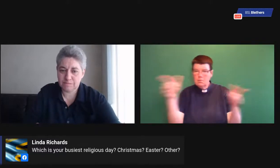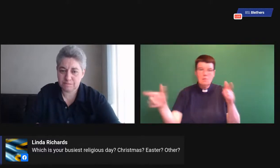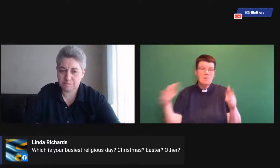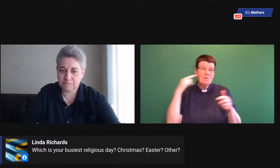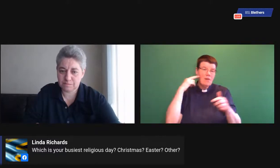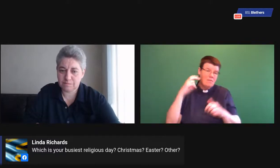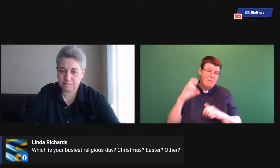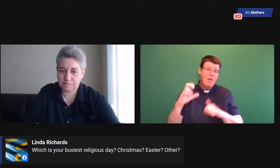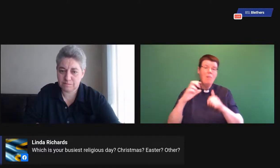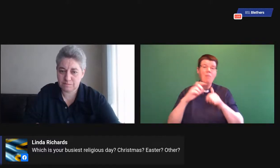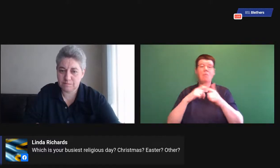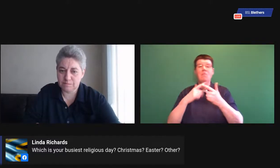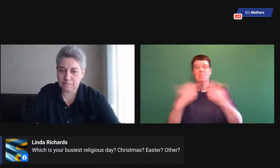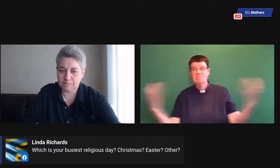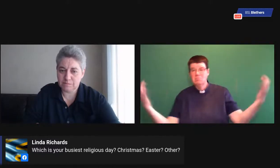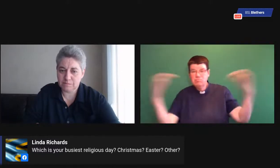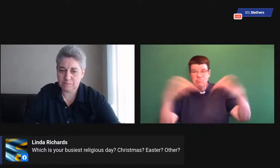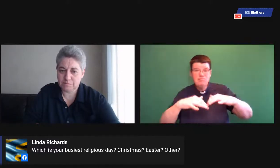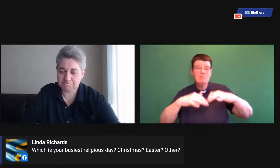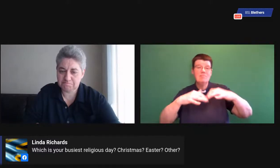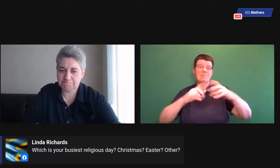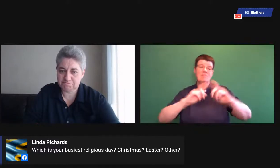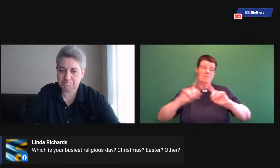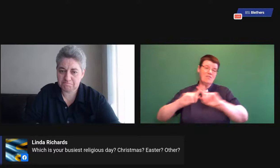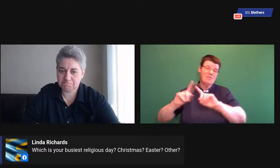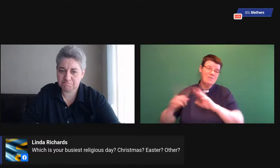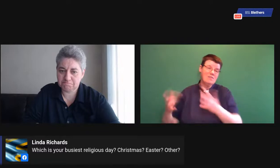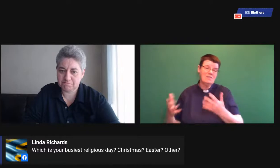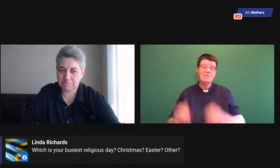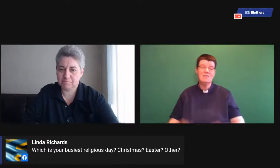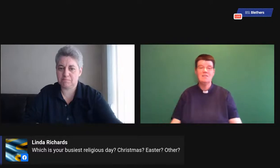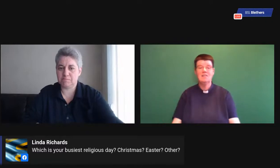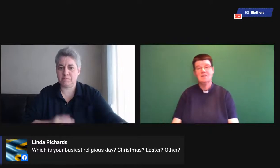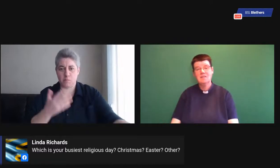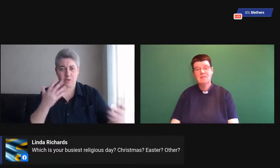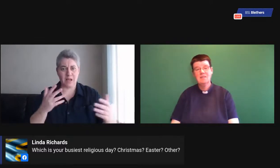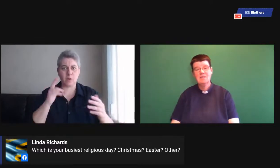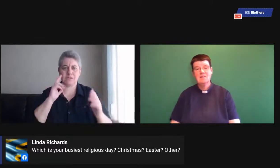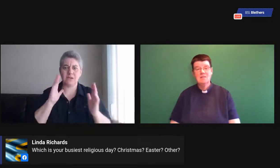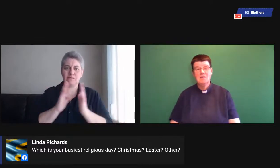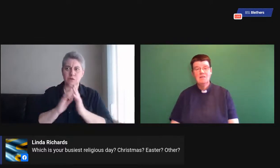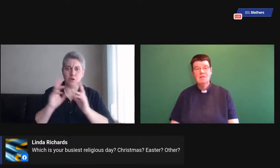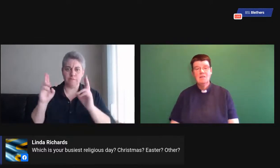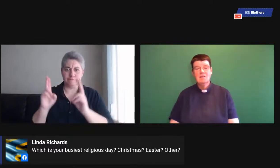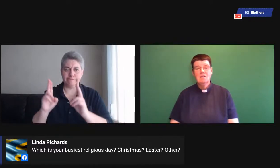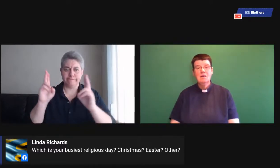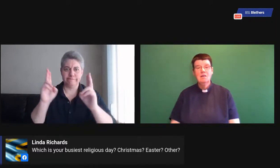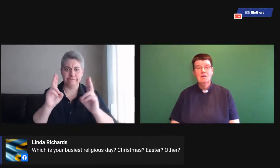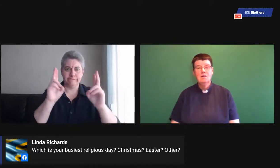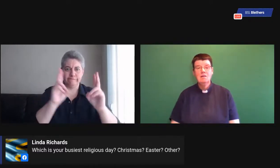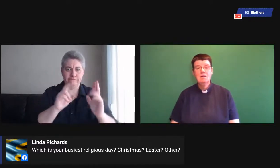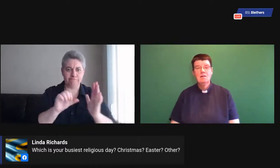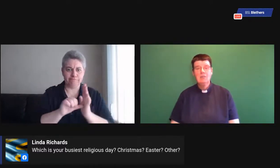than, and going at the deaf club and meeting there, and so we can have a day